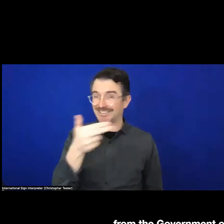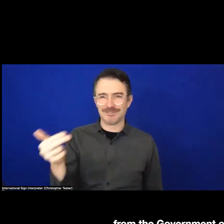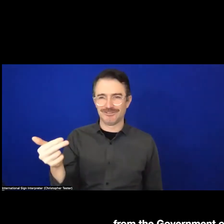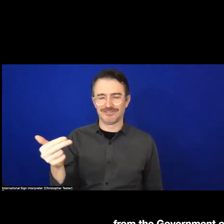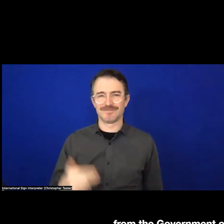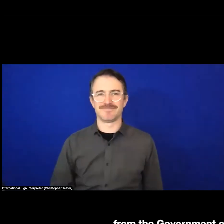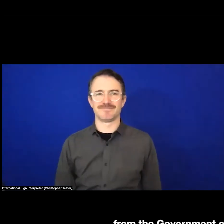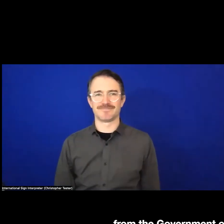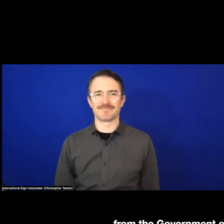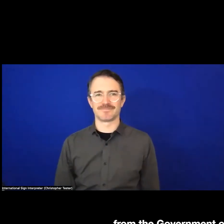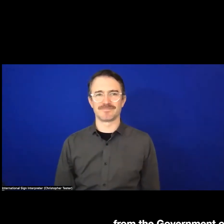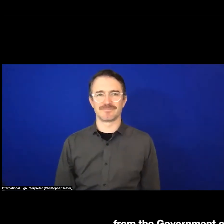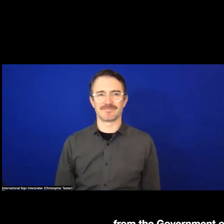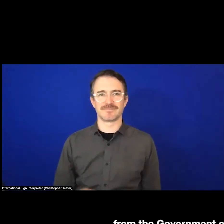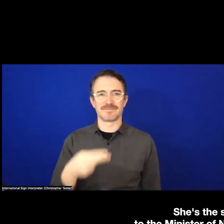Vivi